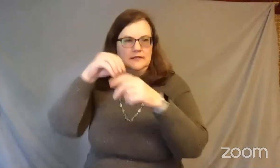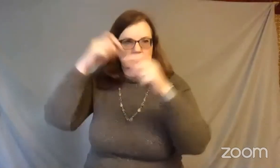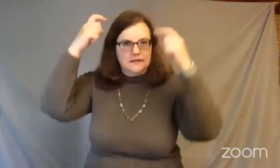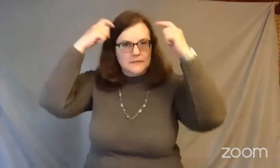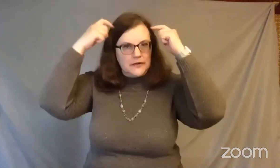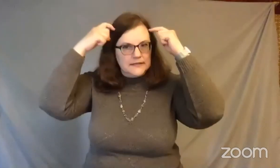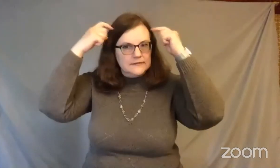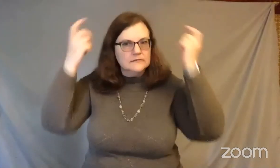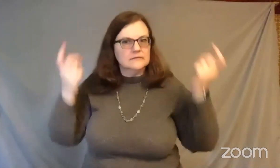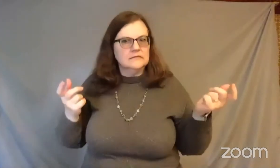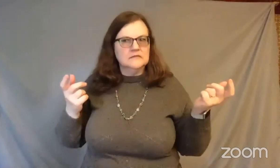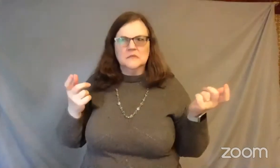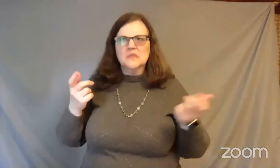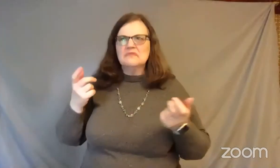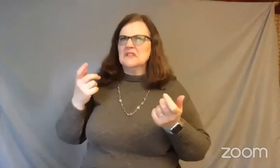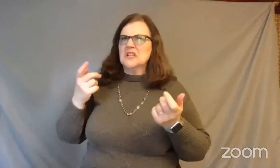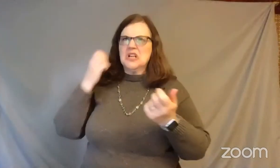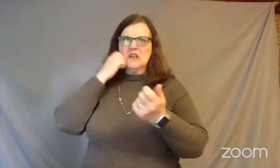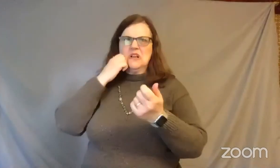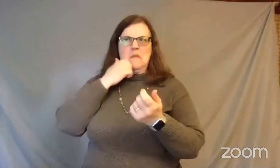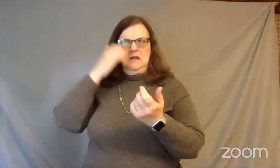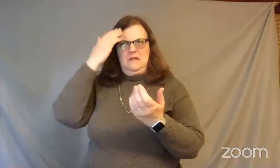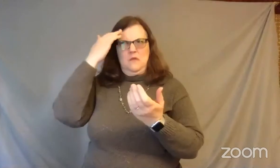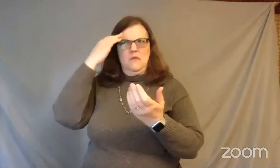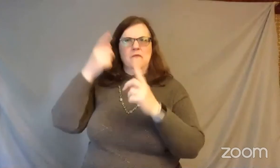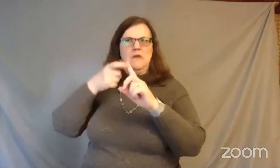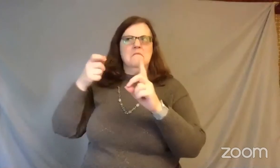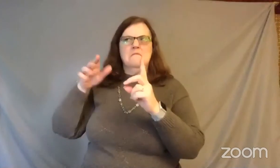The two languages are always on, so to speak, in the brain.